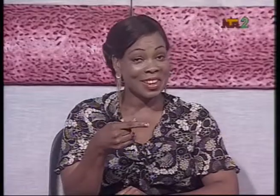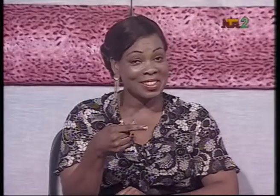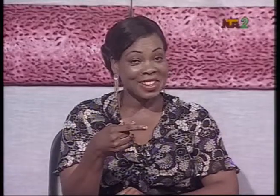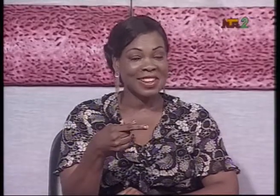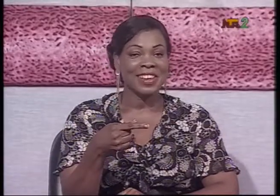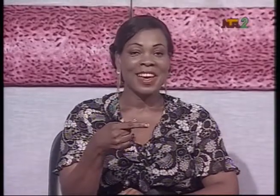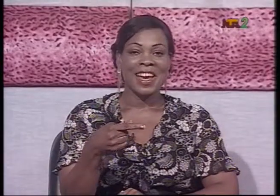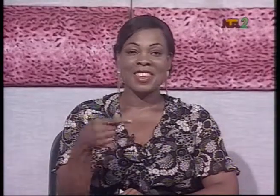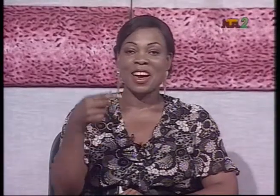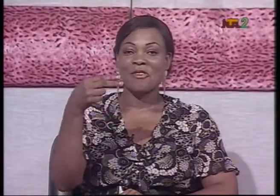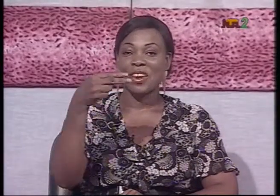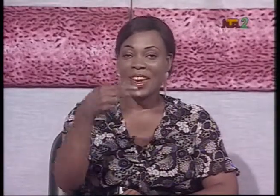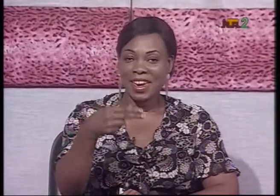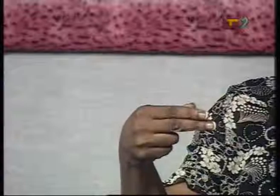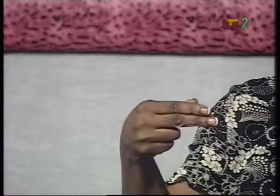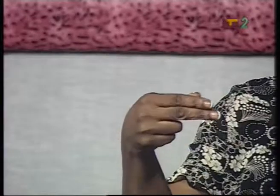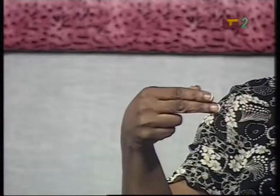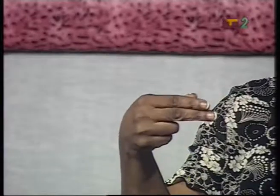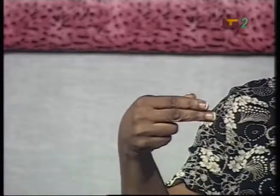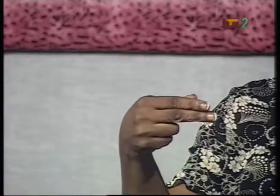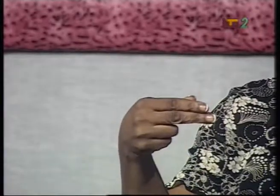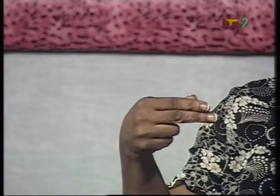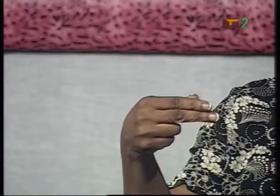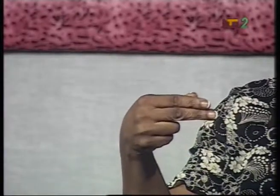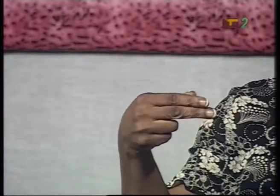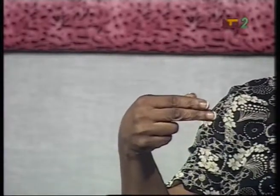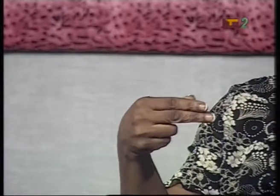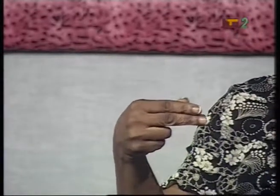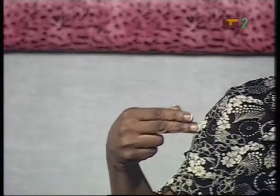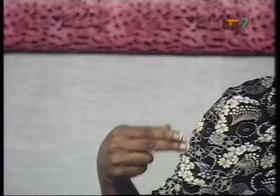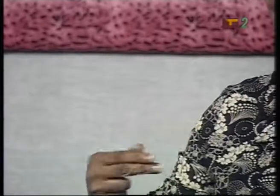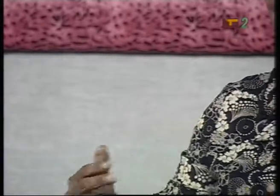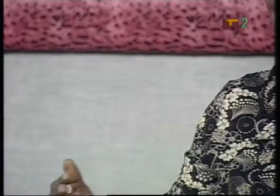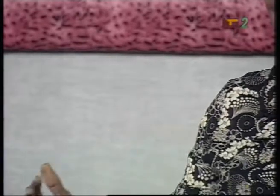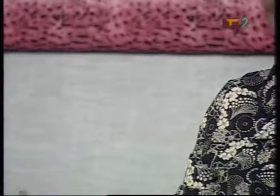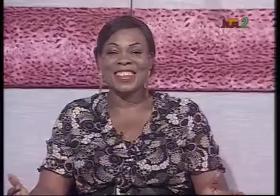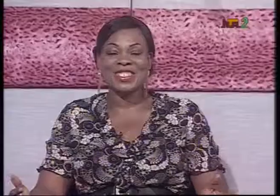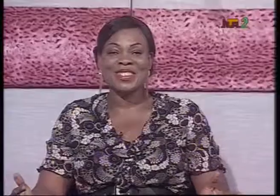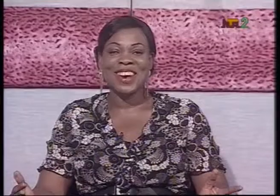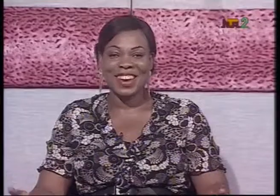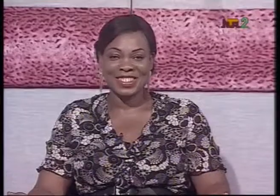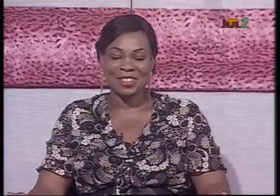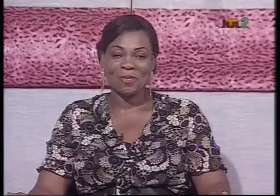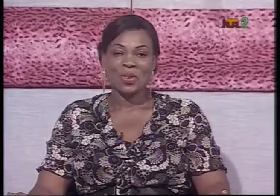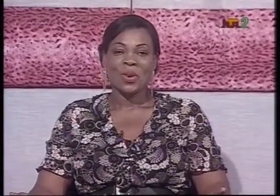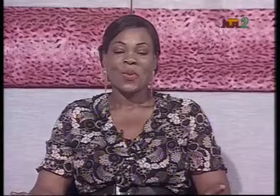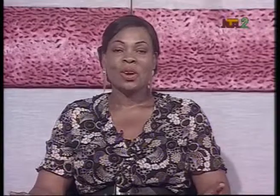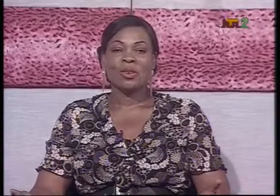easy. And then you have H, like a double barrel. Okay, that's letters A to H. We'll go